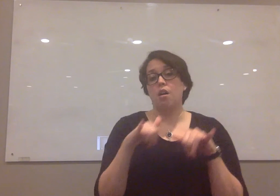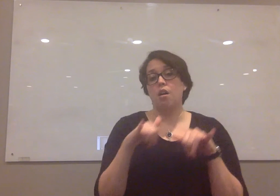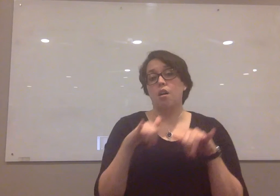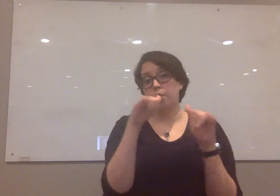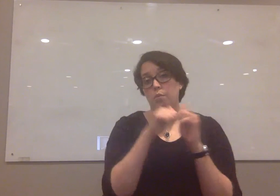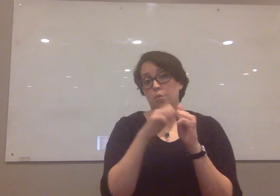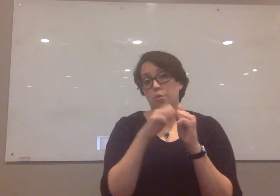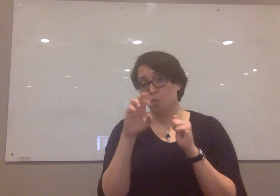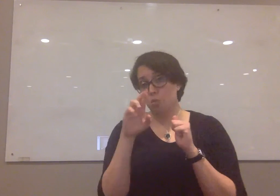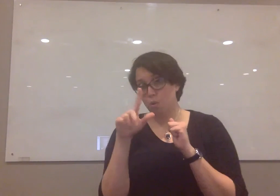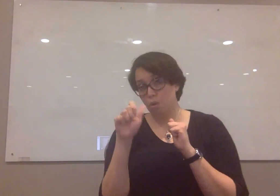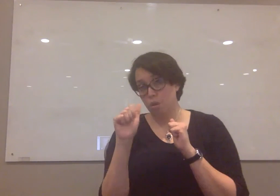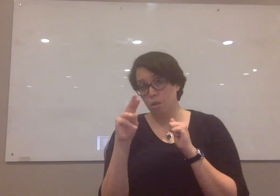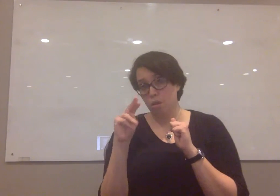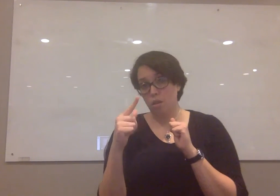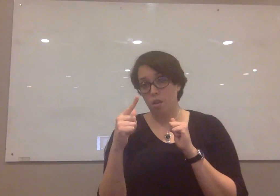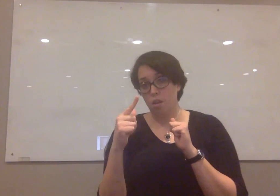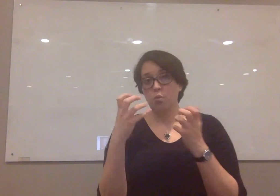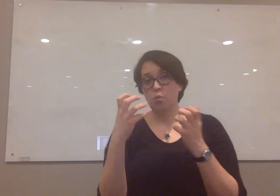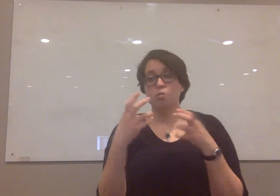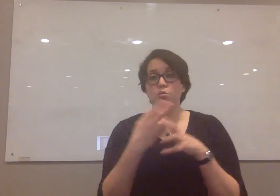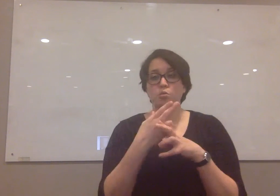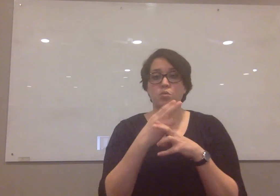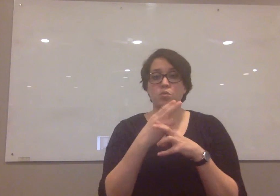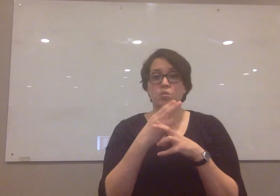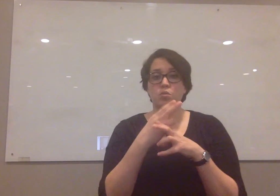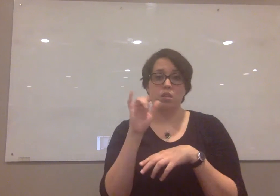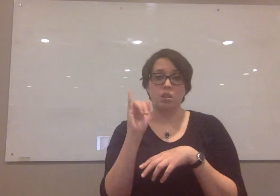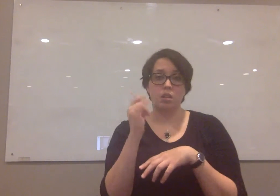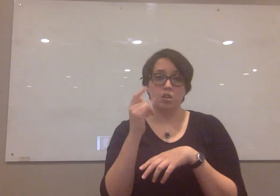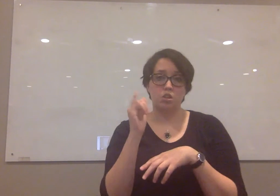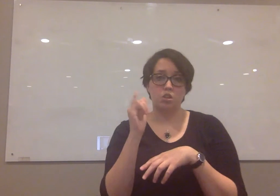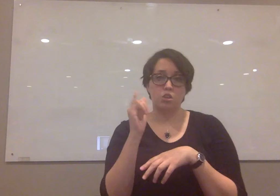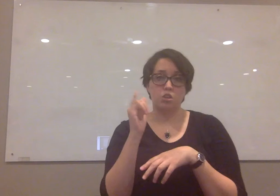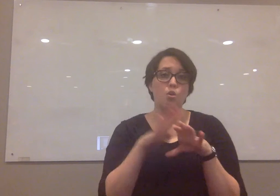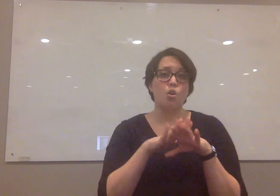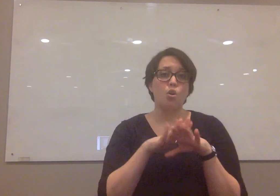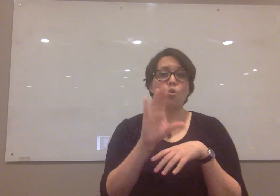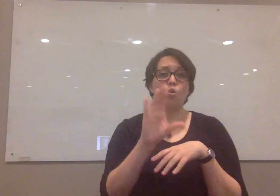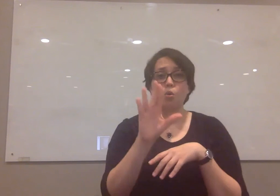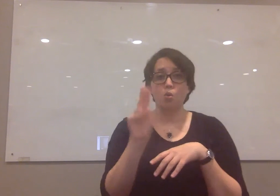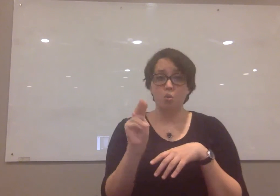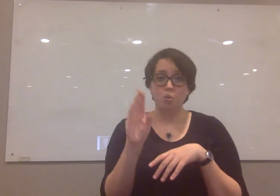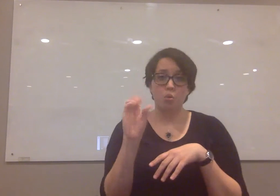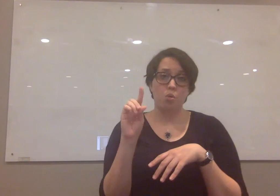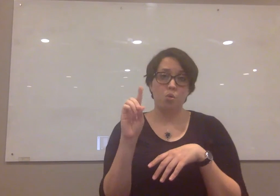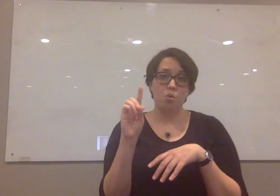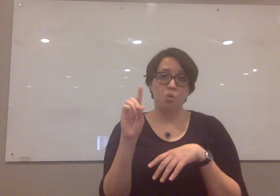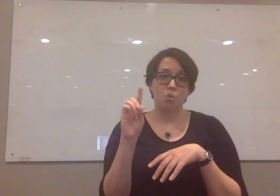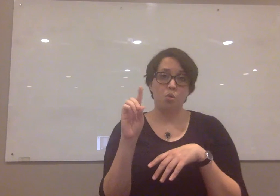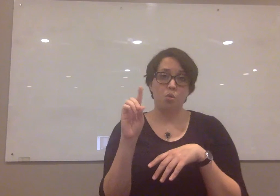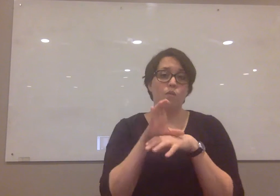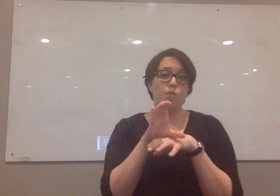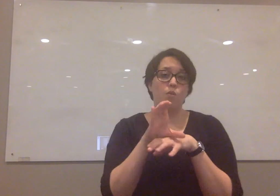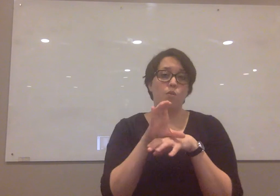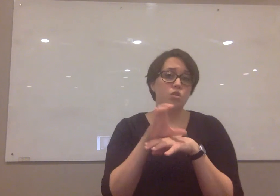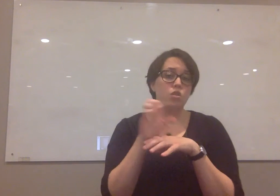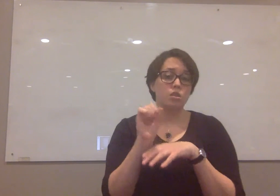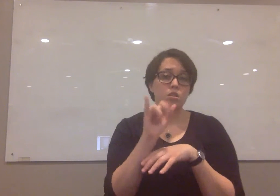to be enforced in Elixir that you really probably want to do that on your own code. So this kind of enforces that style of it's easiest to do that, so you might as well do